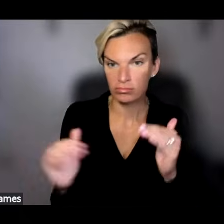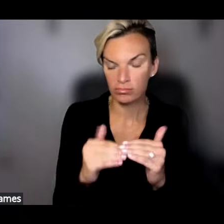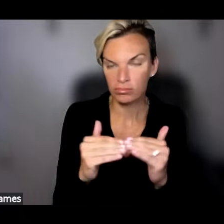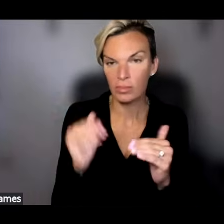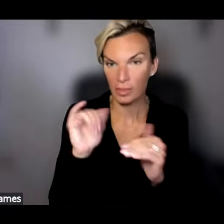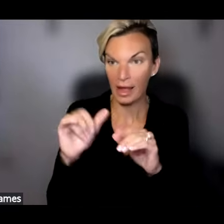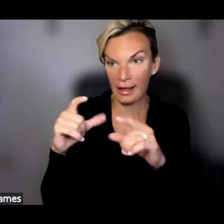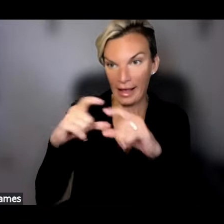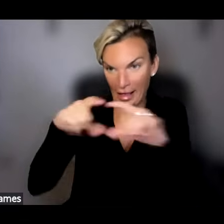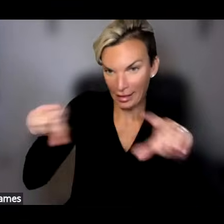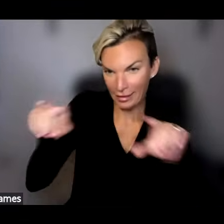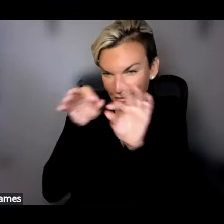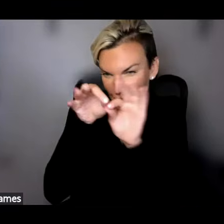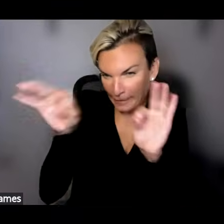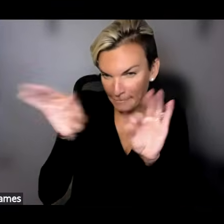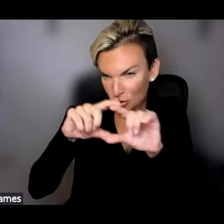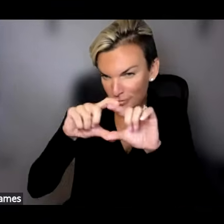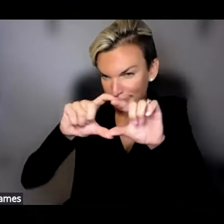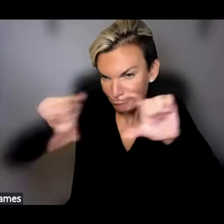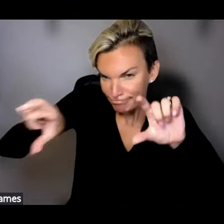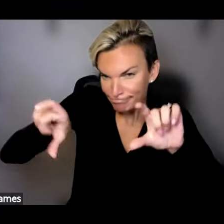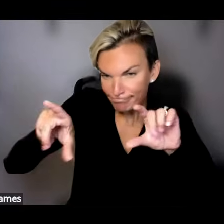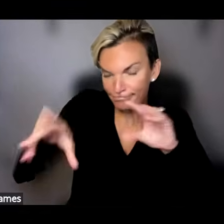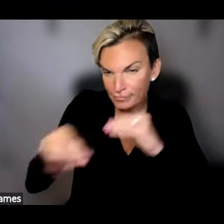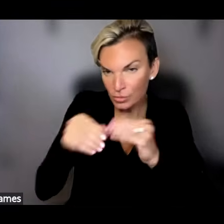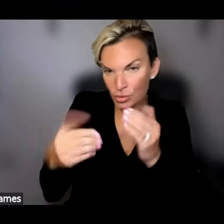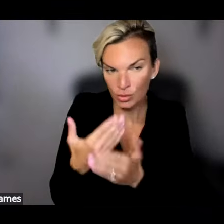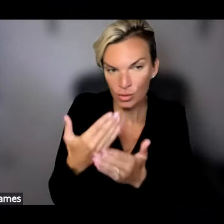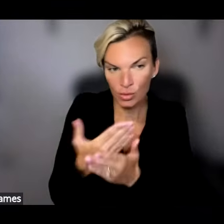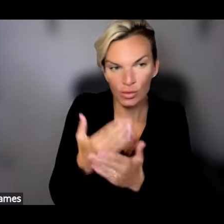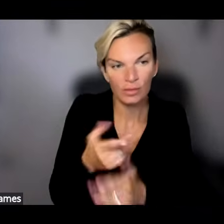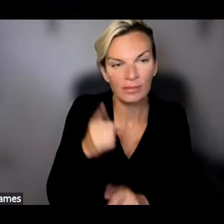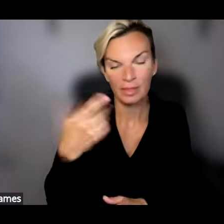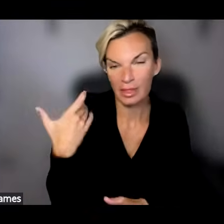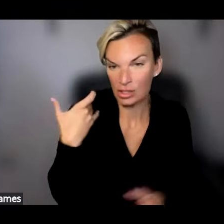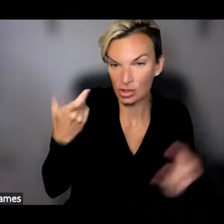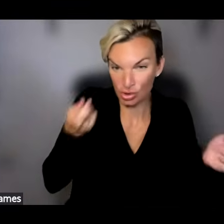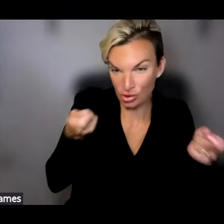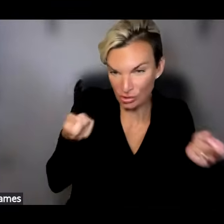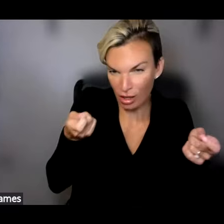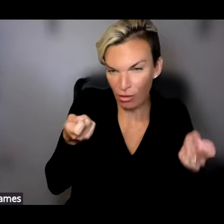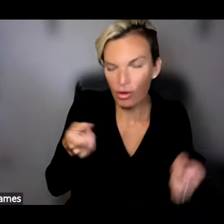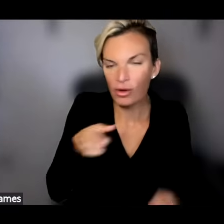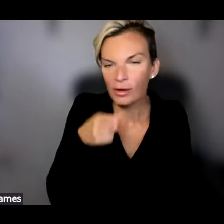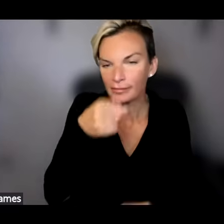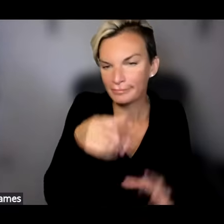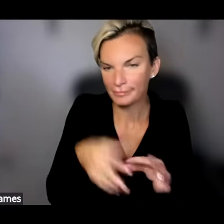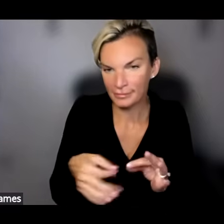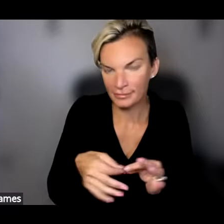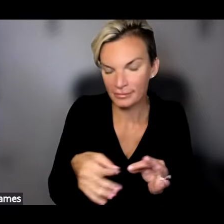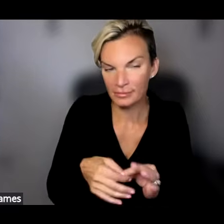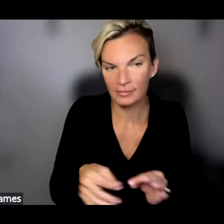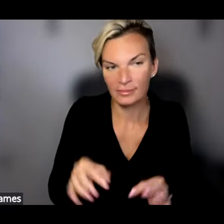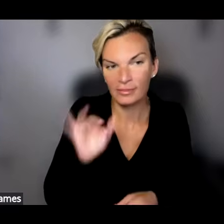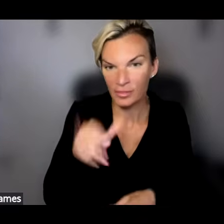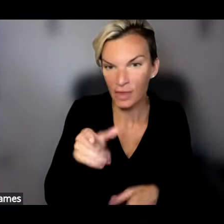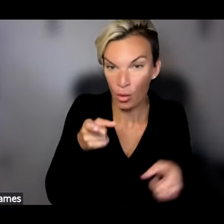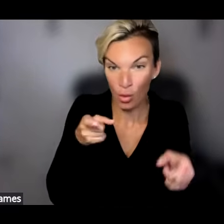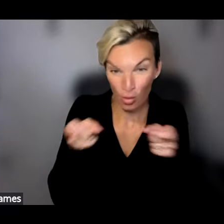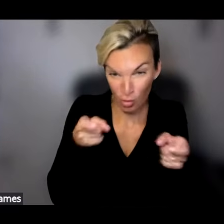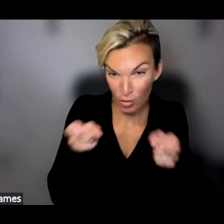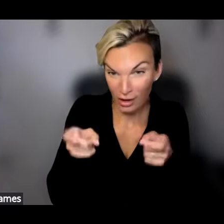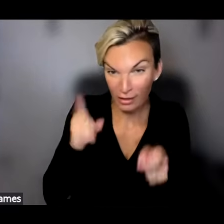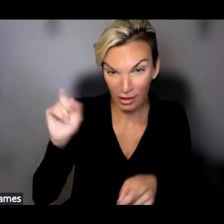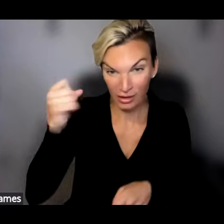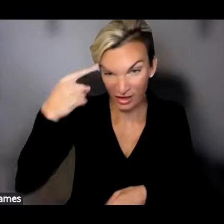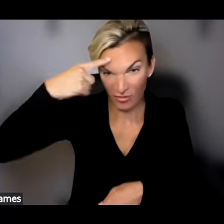so, and then to Chair Housecamp's comments, The regulated utilities is in there. That